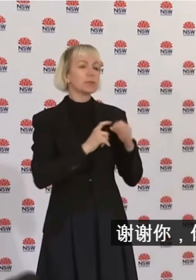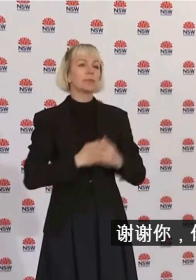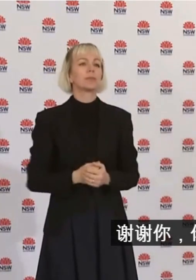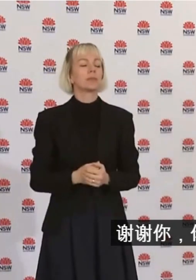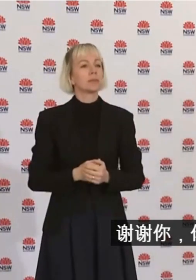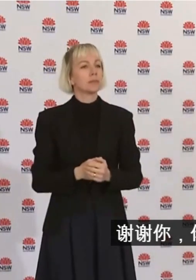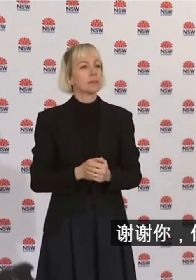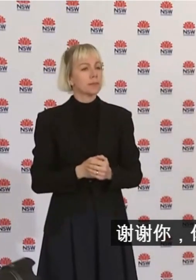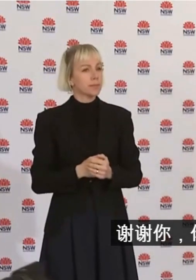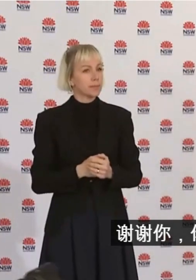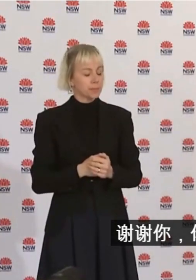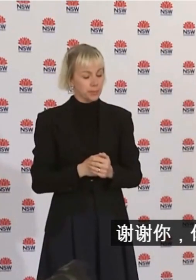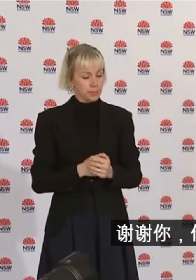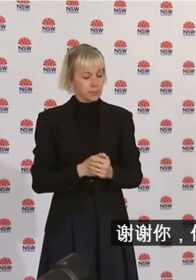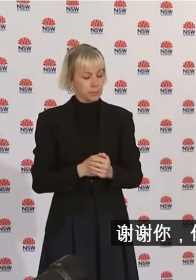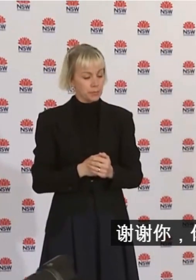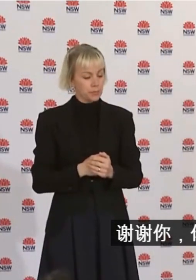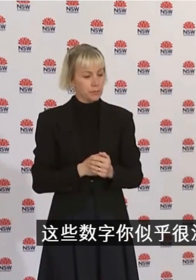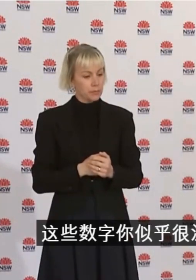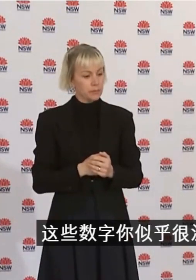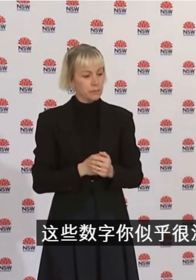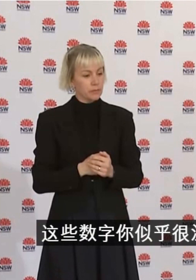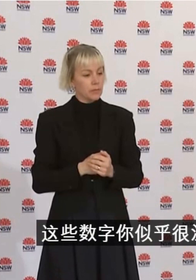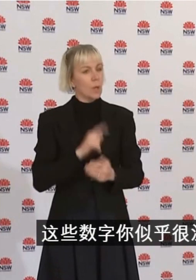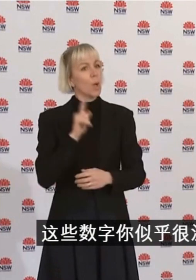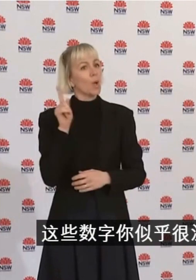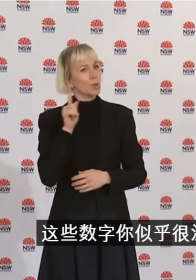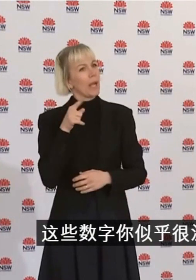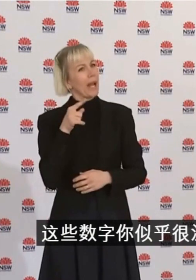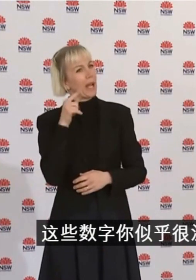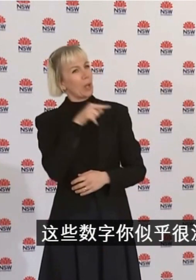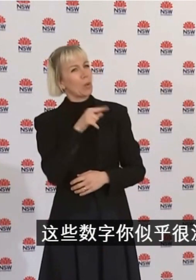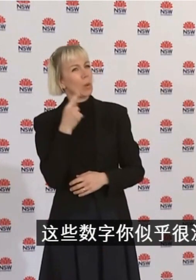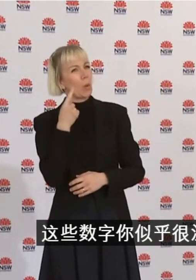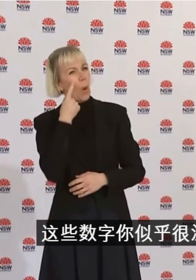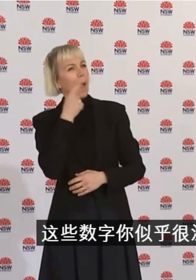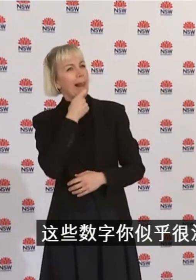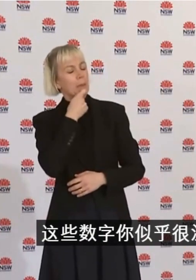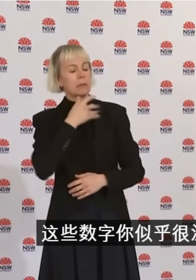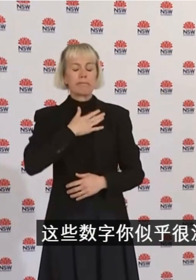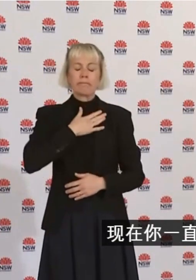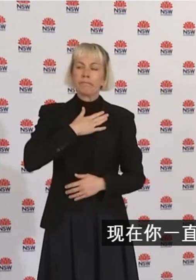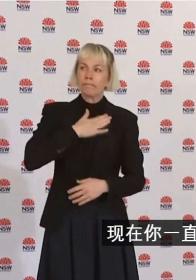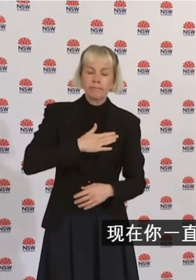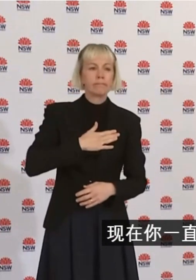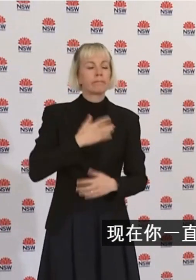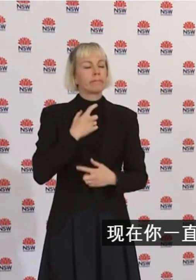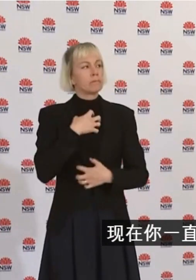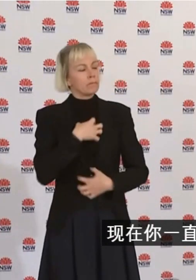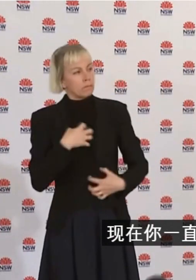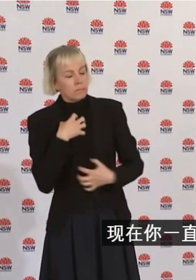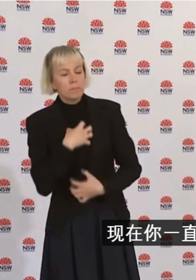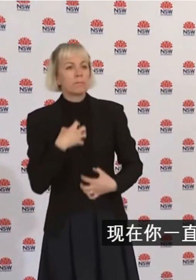Health Minister. Good morning, you seem quite resigned today with these numbers. You seem frustrated that obviously we are still seeing people breaking the